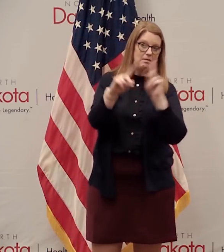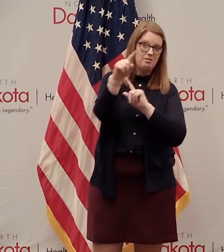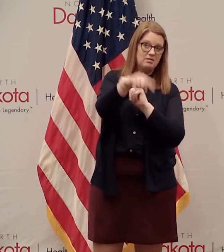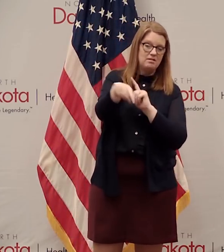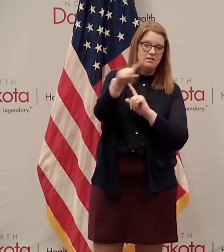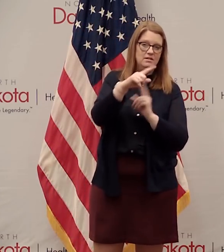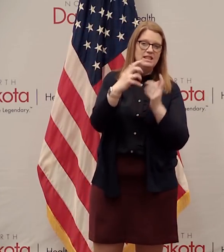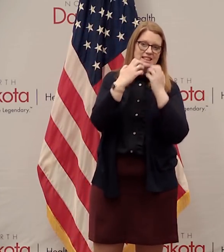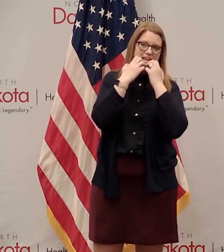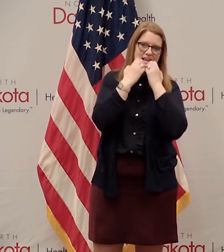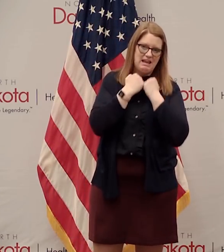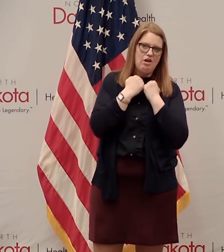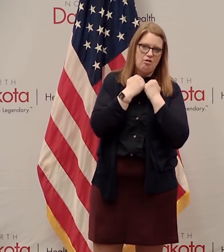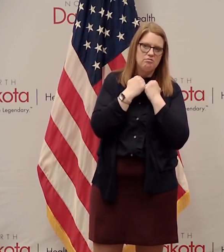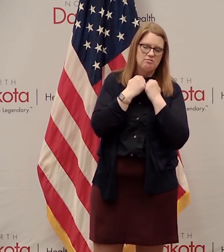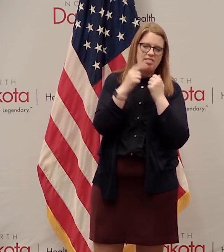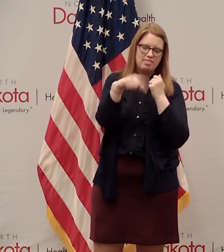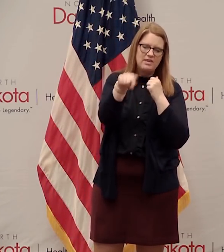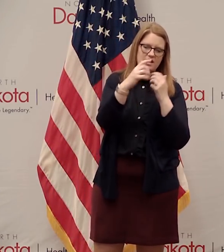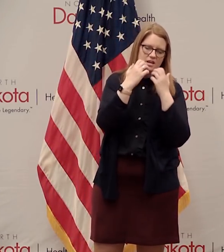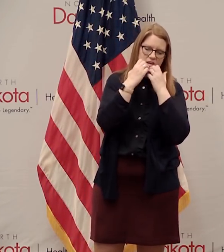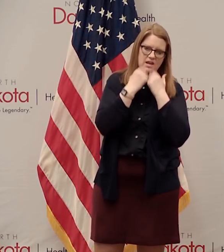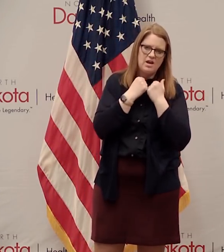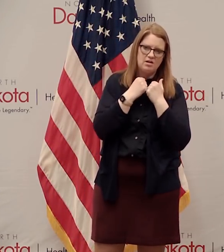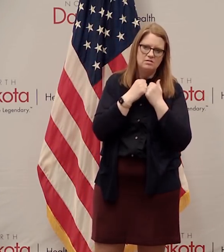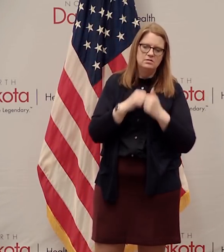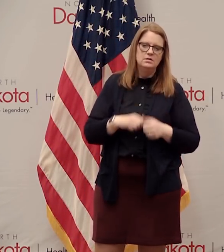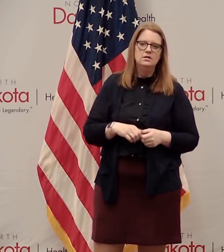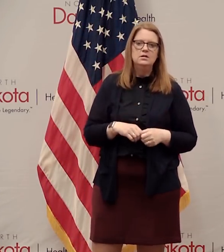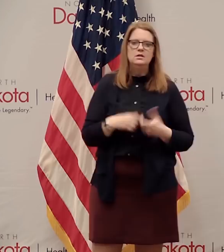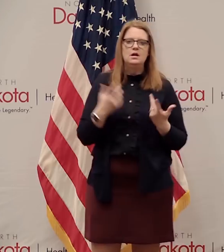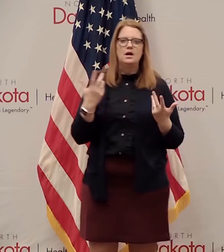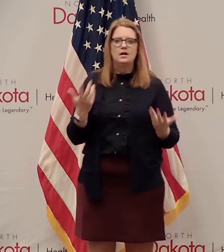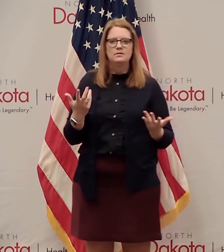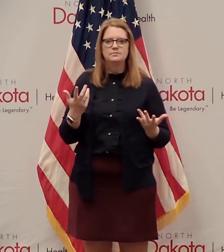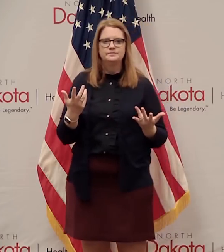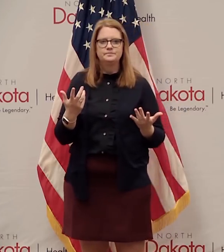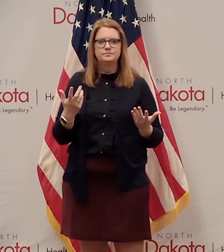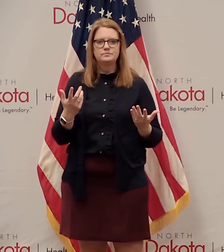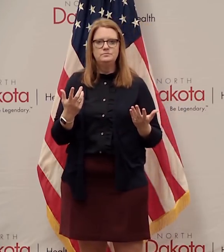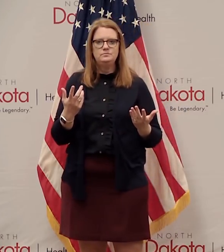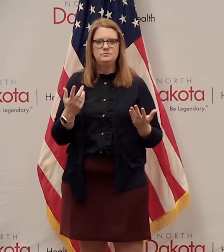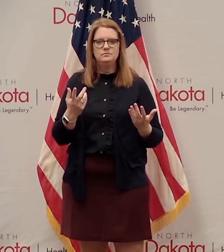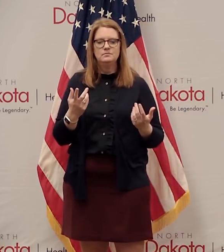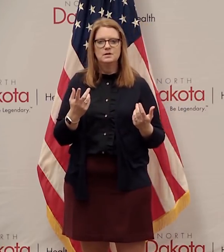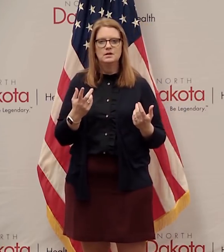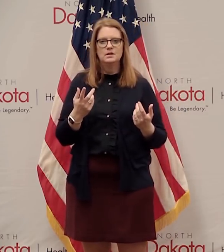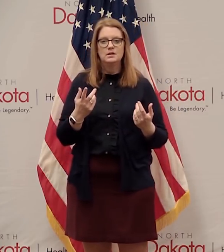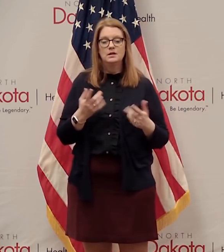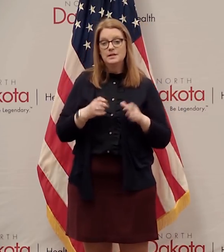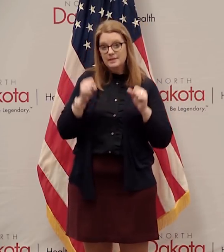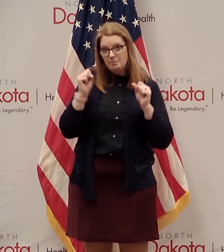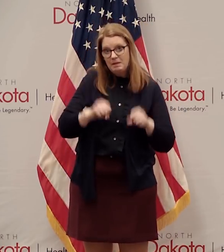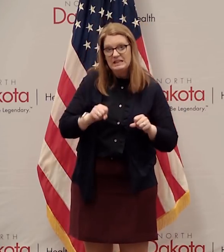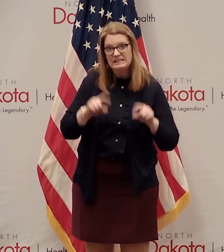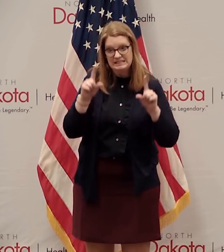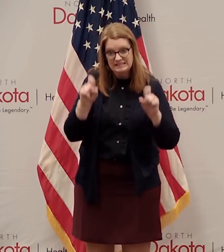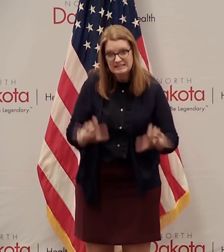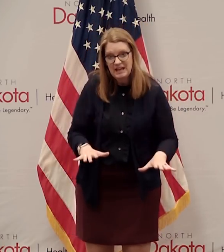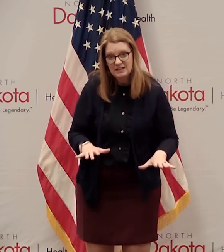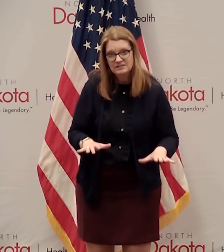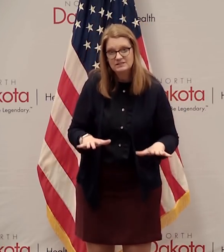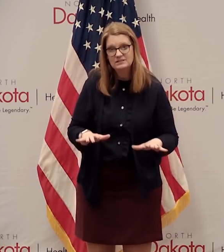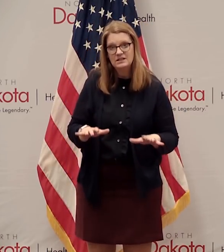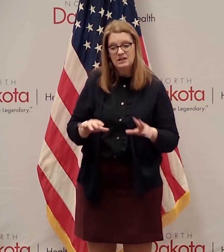those that are most vulnerable. And we, again, until we have the ability to really test and monitor anybody who's going into a